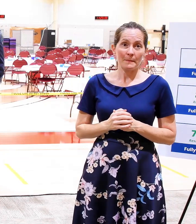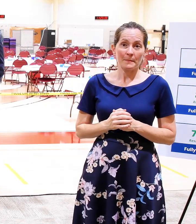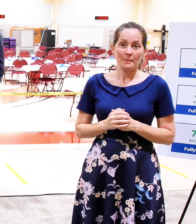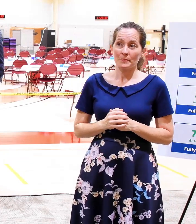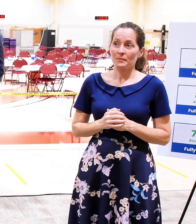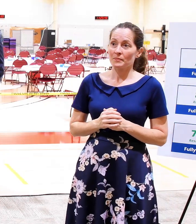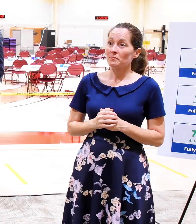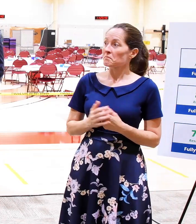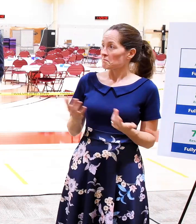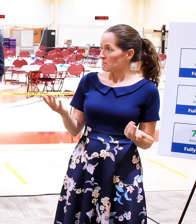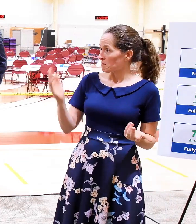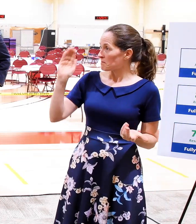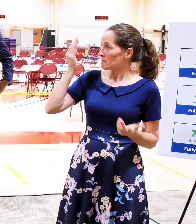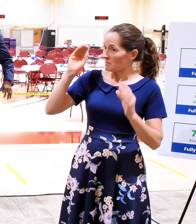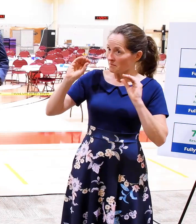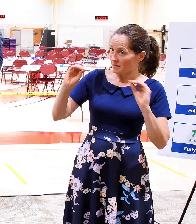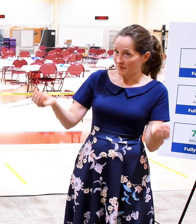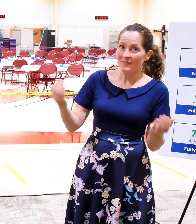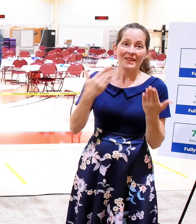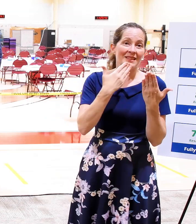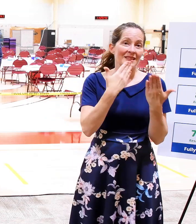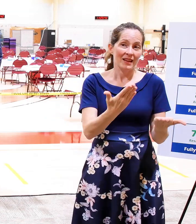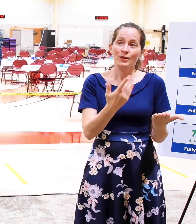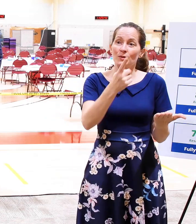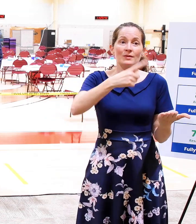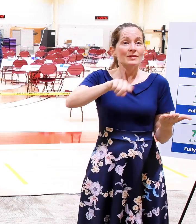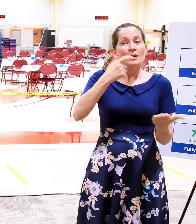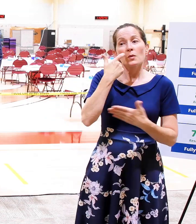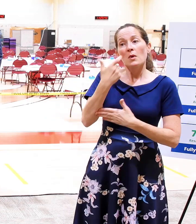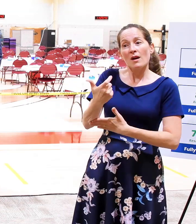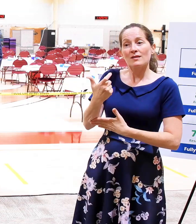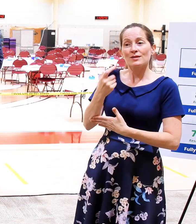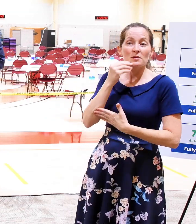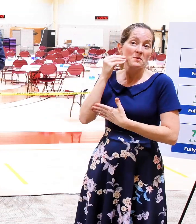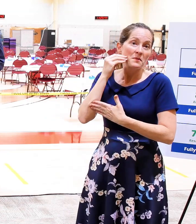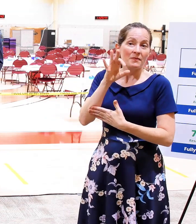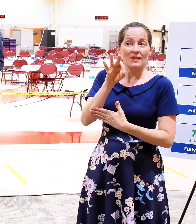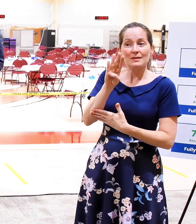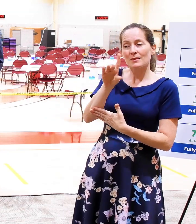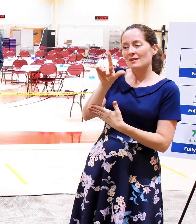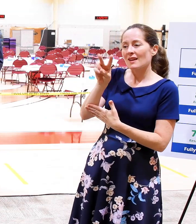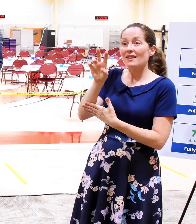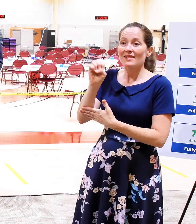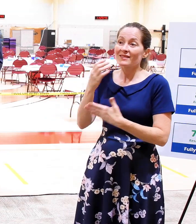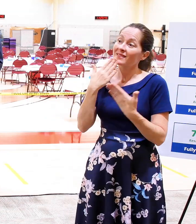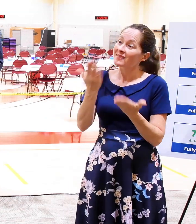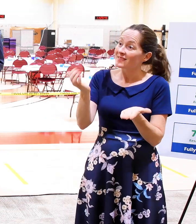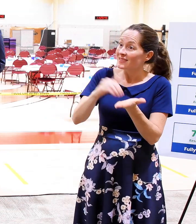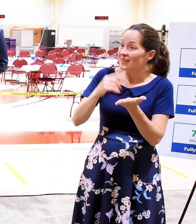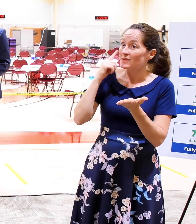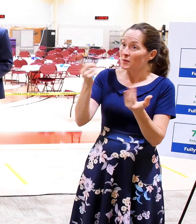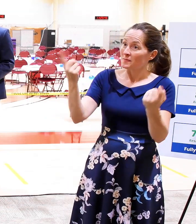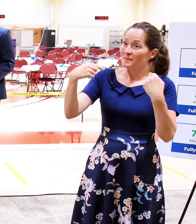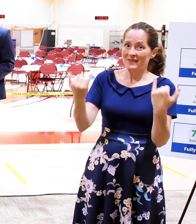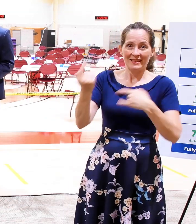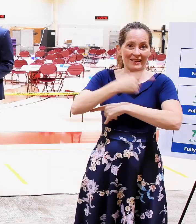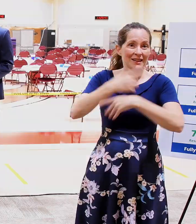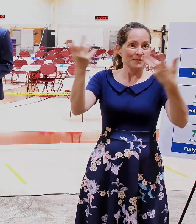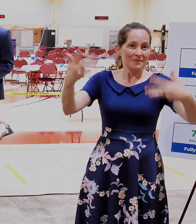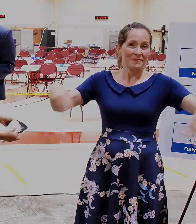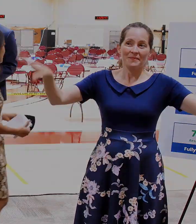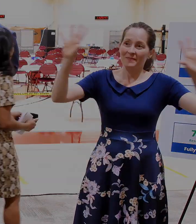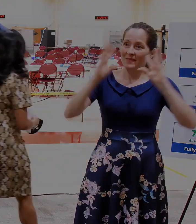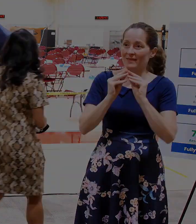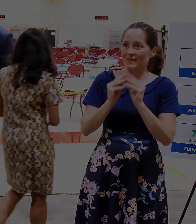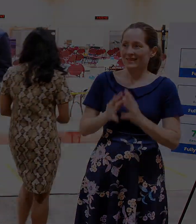Seeing that there are none, thank you to those who are joining us on Facebook Live, and thank you all again for joining us today. That concludes our press conference.